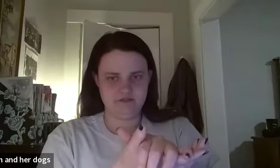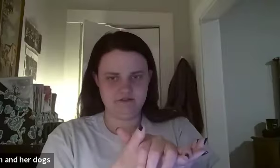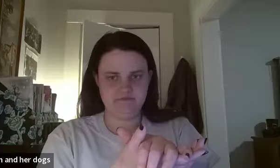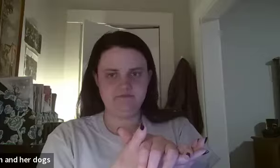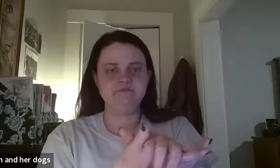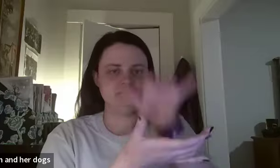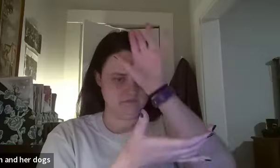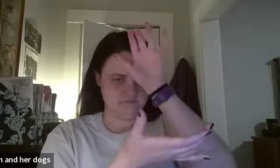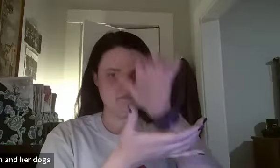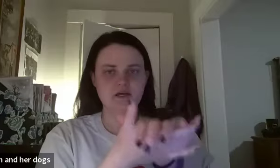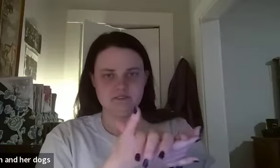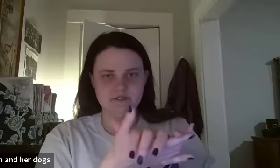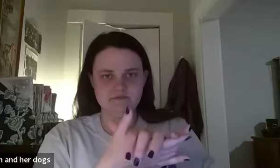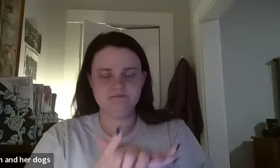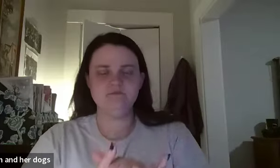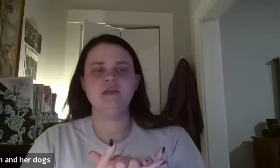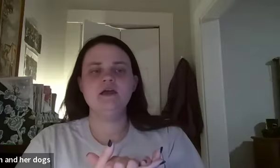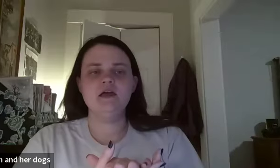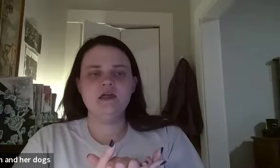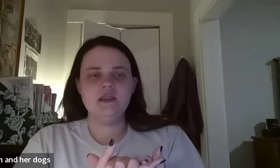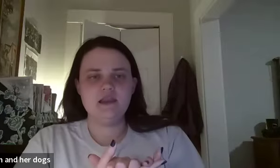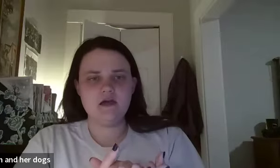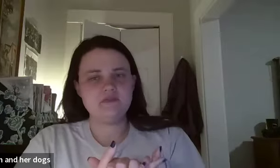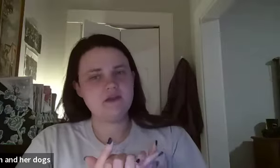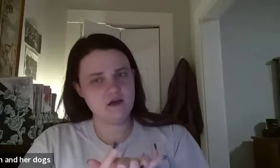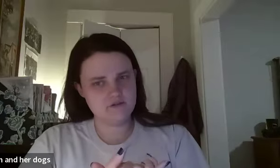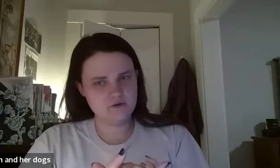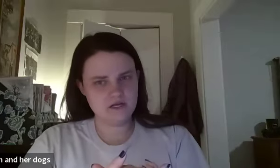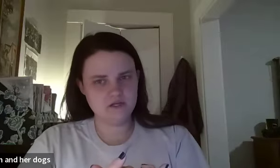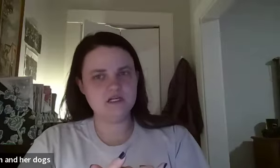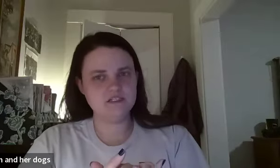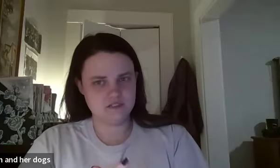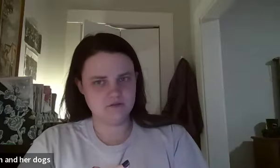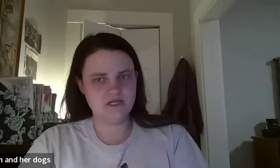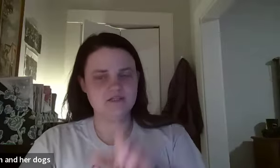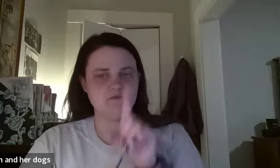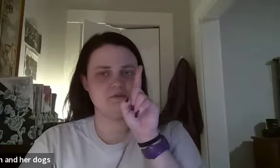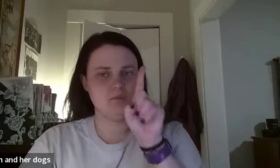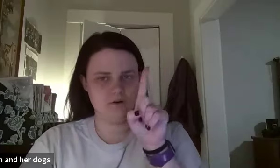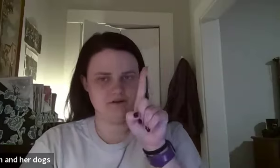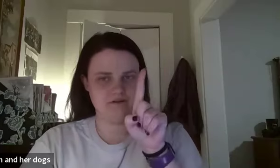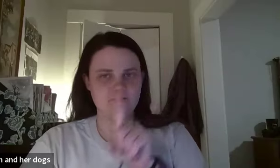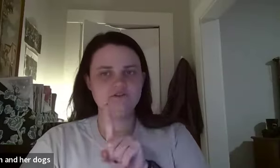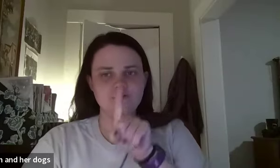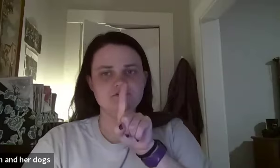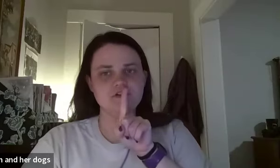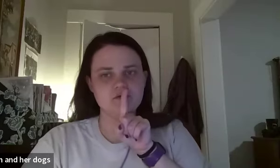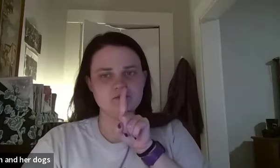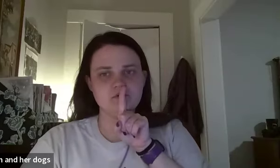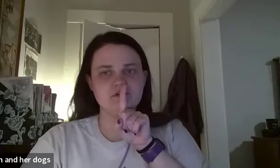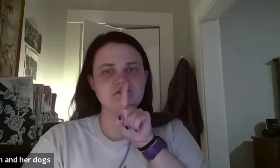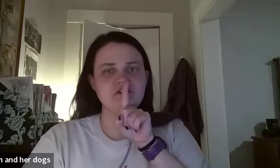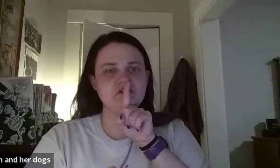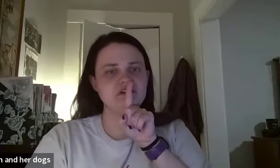husband, husband. Now, the other way you can do it is with a pointer finger. So you start with the pointer finger